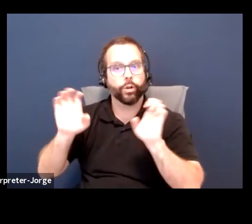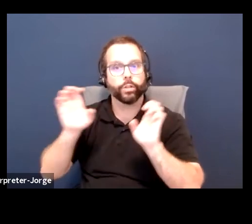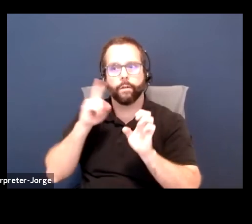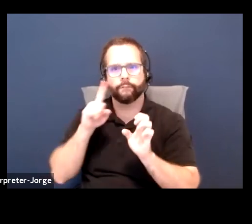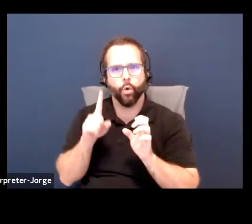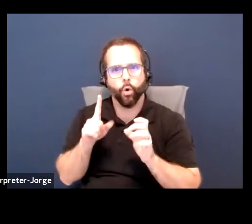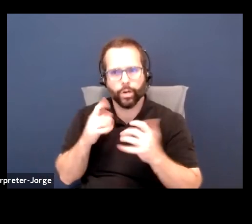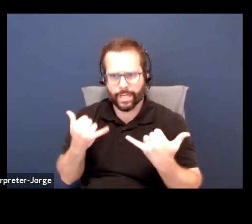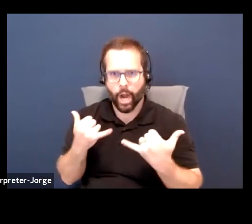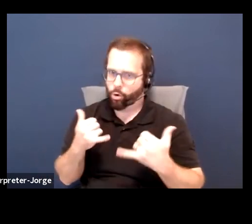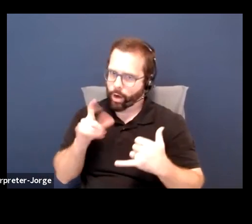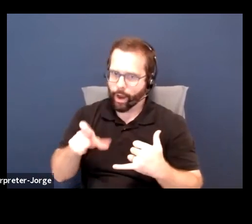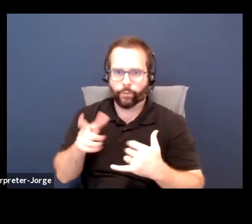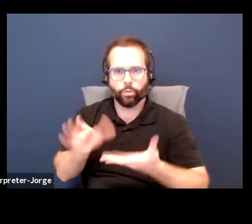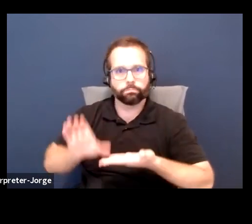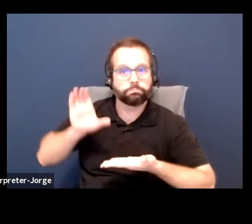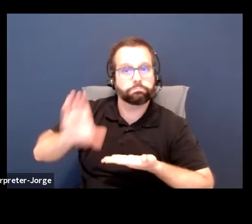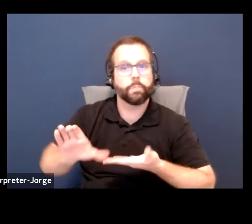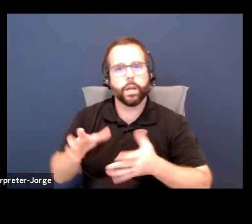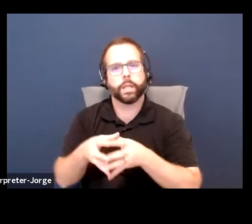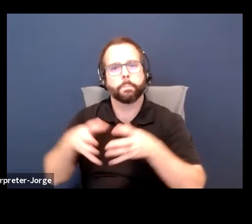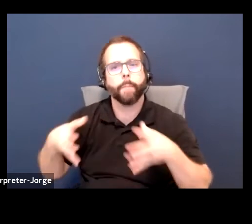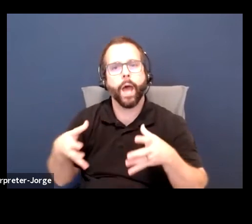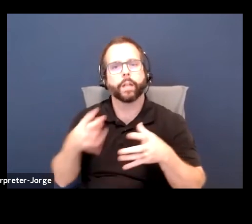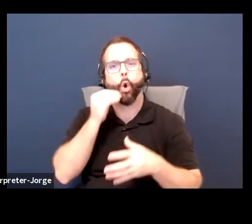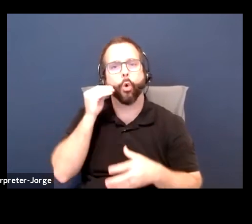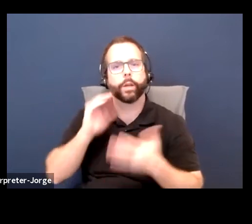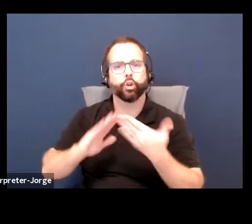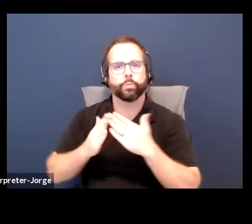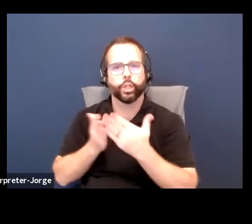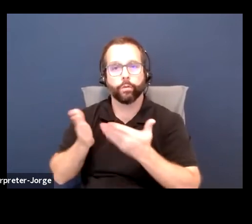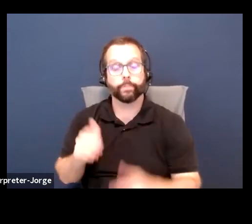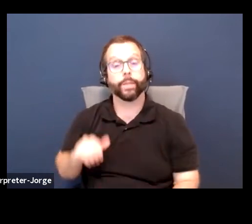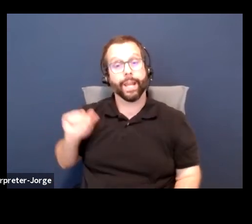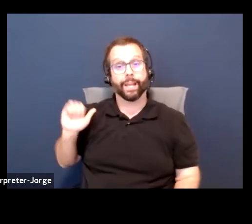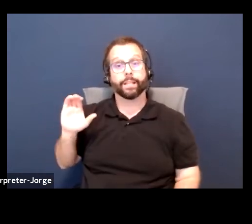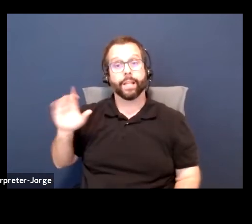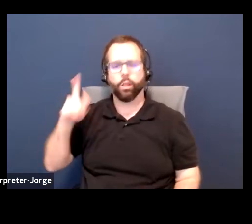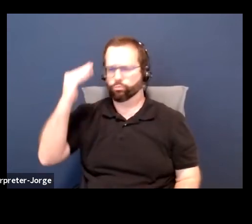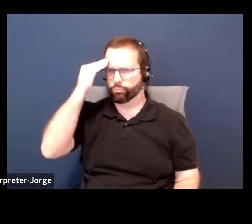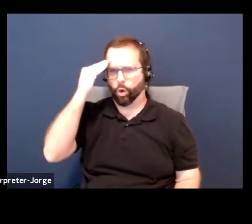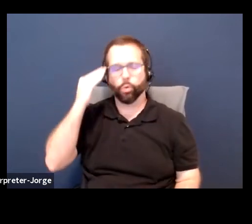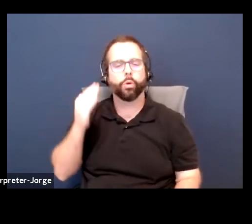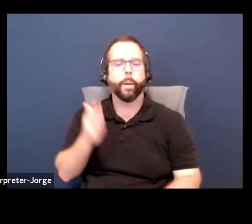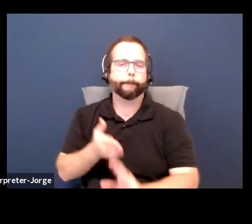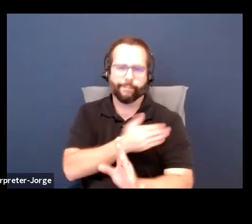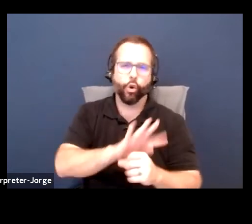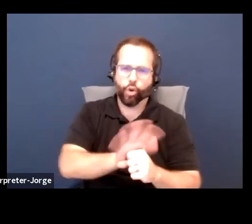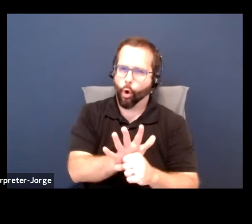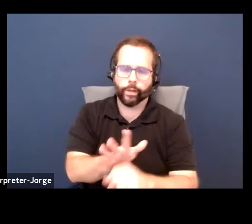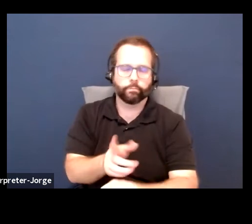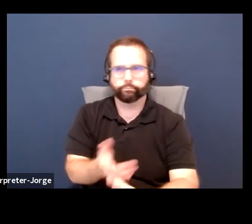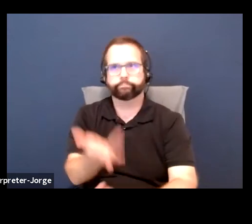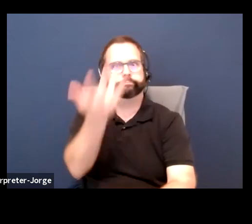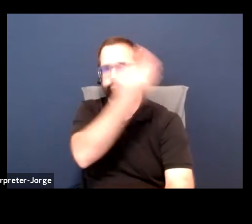and community-based services. At ACL, we know that it was long before COVID that there was a need to